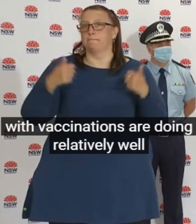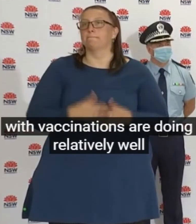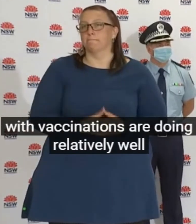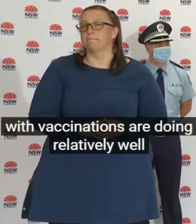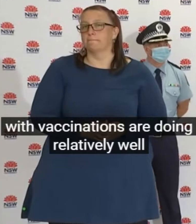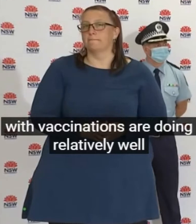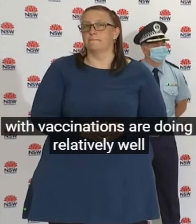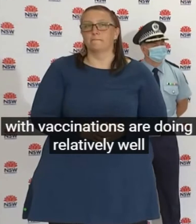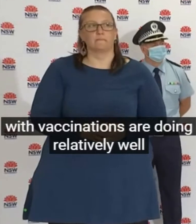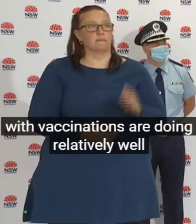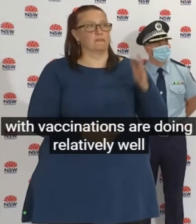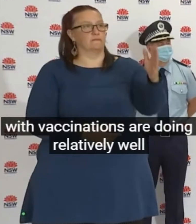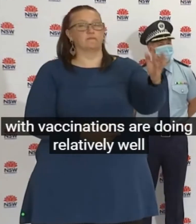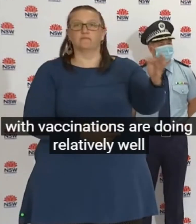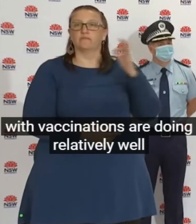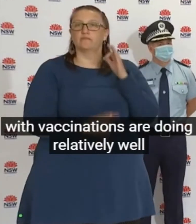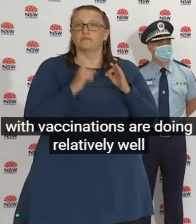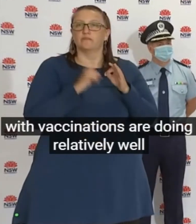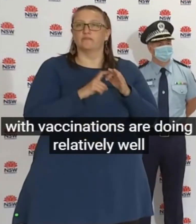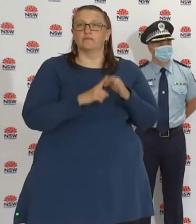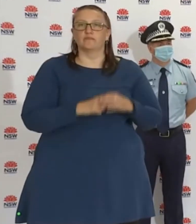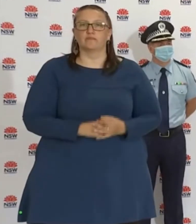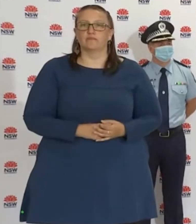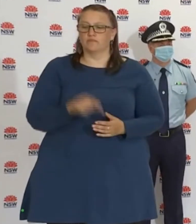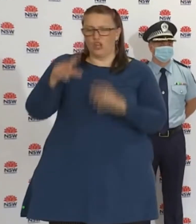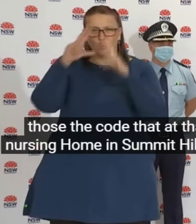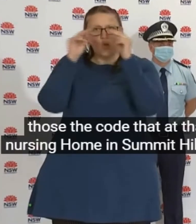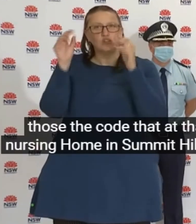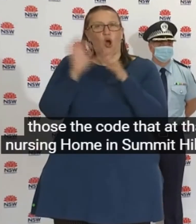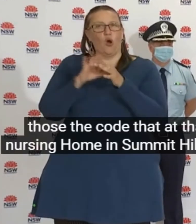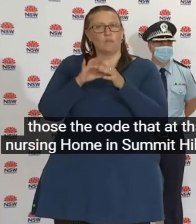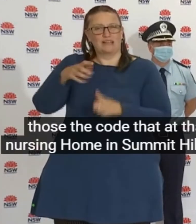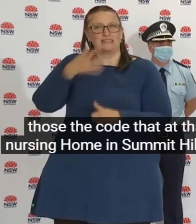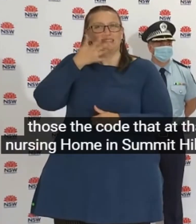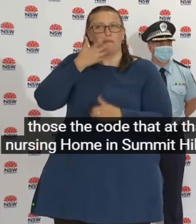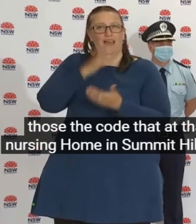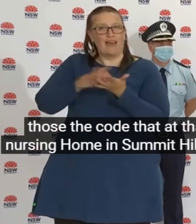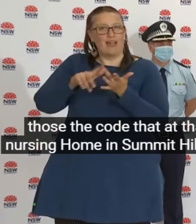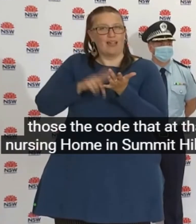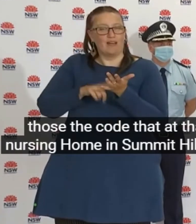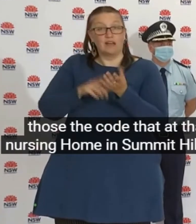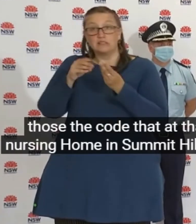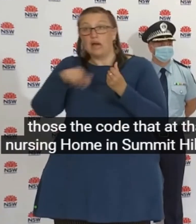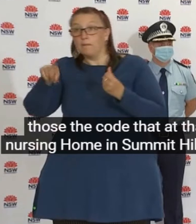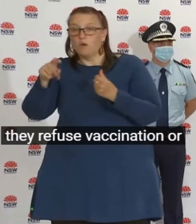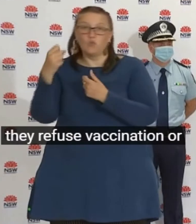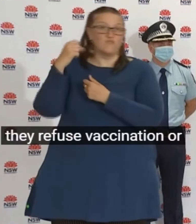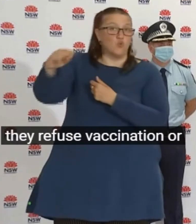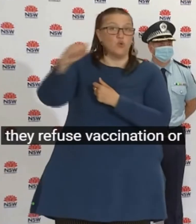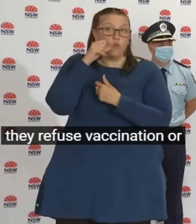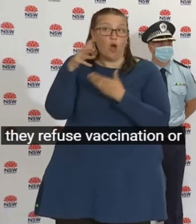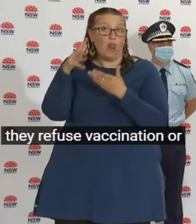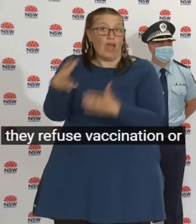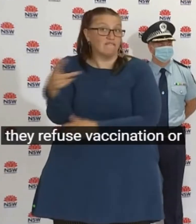those who have been affected with COVID at that nursing home in Summer Hill? Have they refused vaccination, or family members have said they wouldn't be vaccinated?